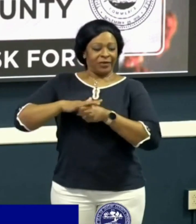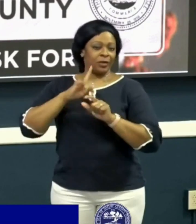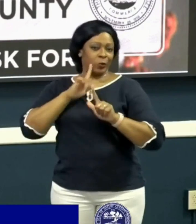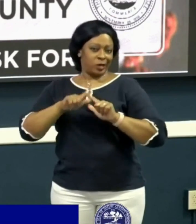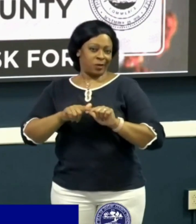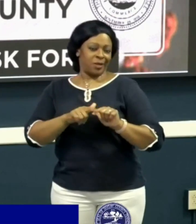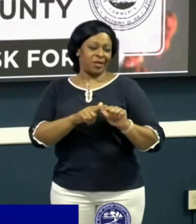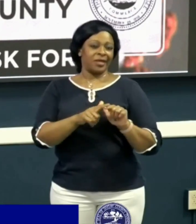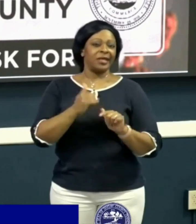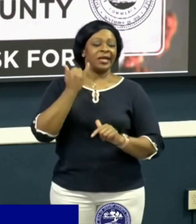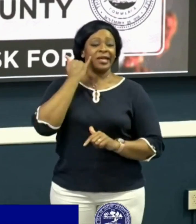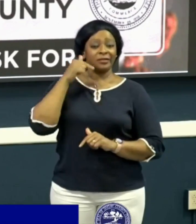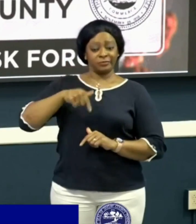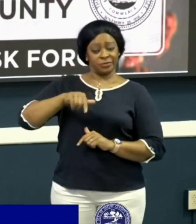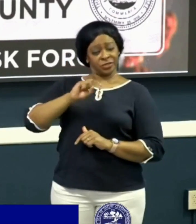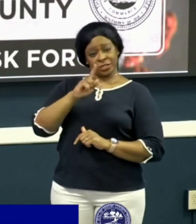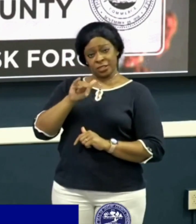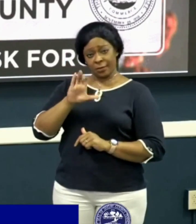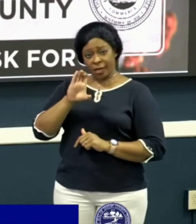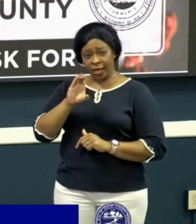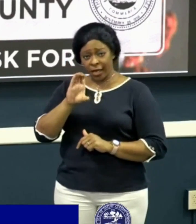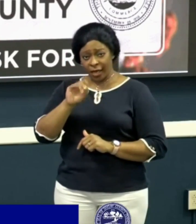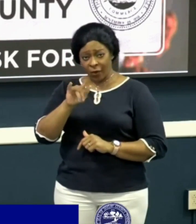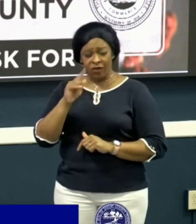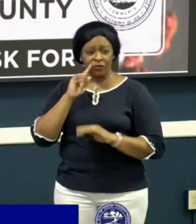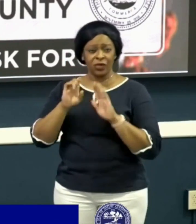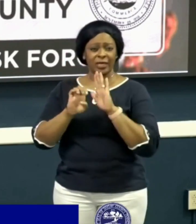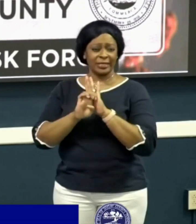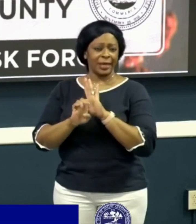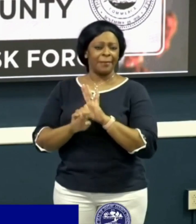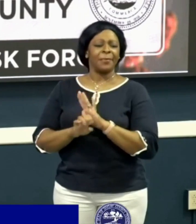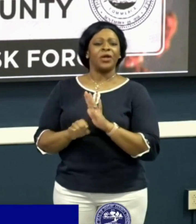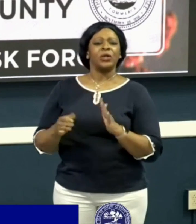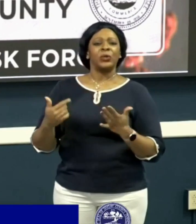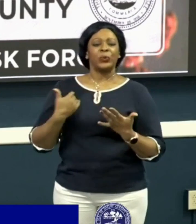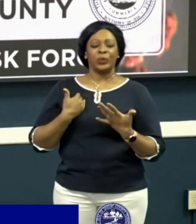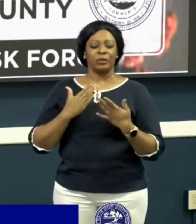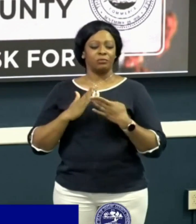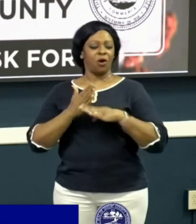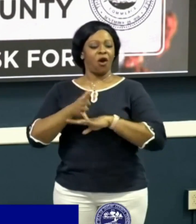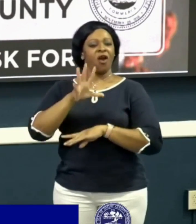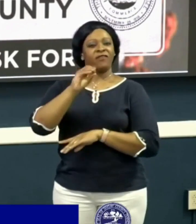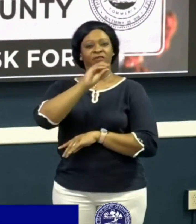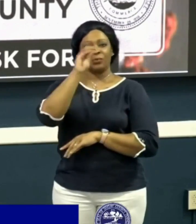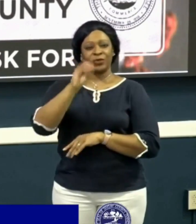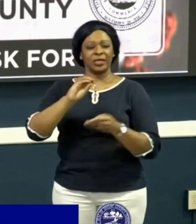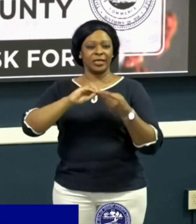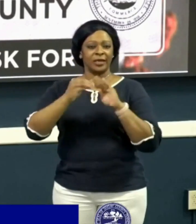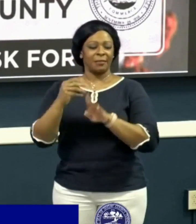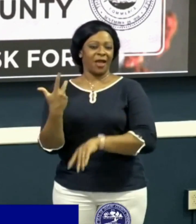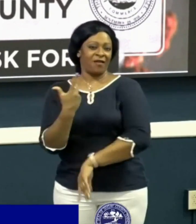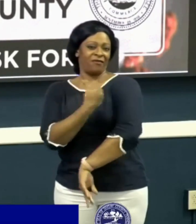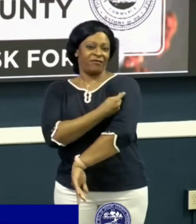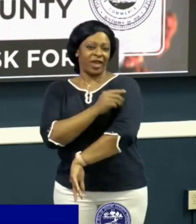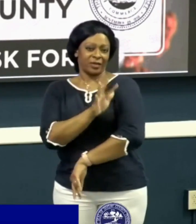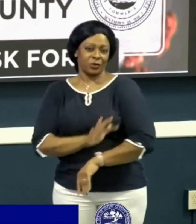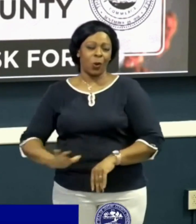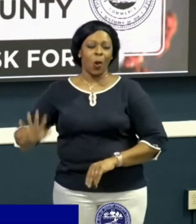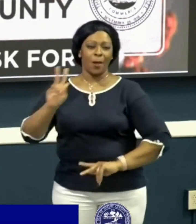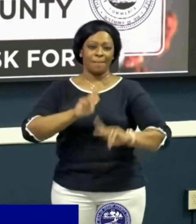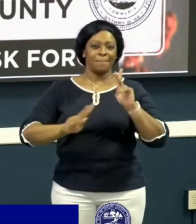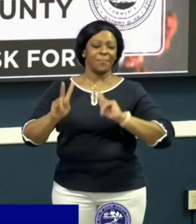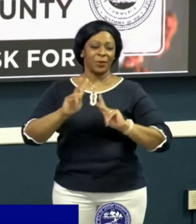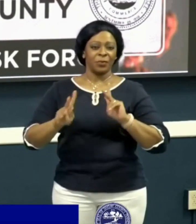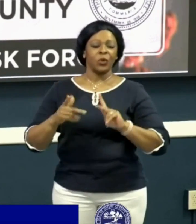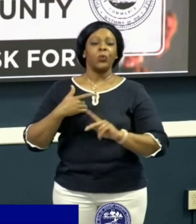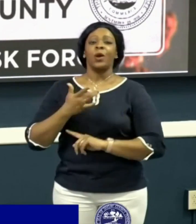So if I take Shelby County, for instance, we're a little bit over 50% vaccinated of the total population.